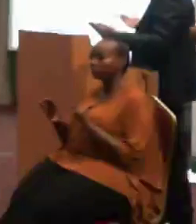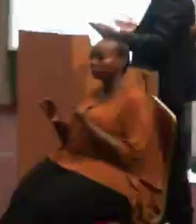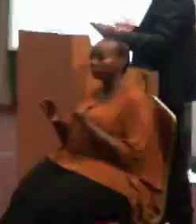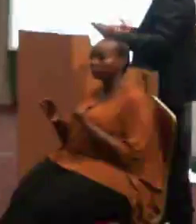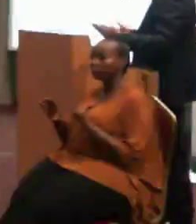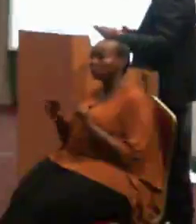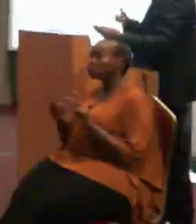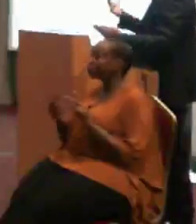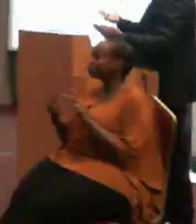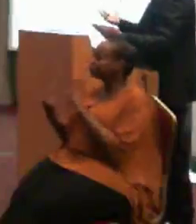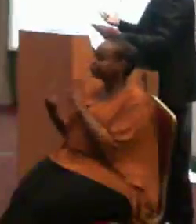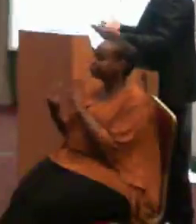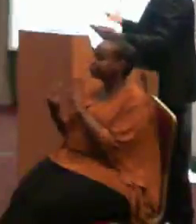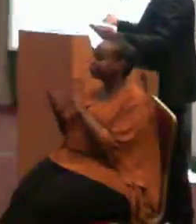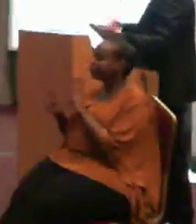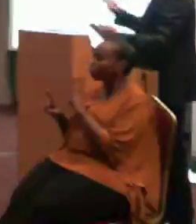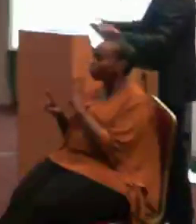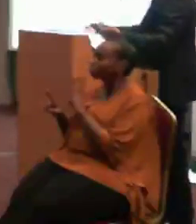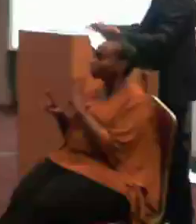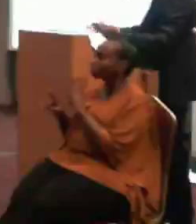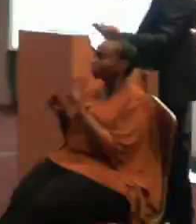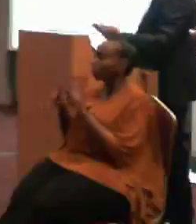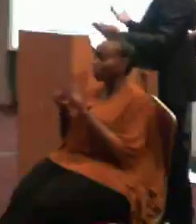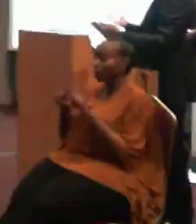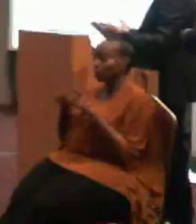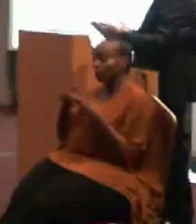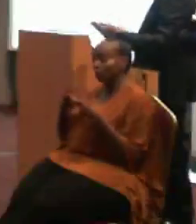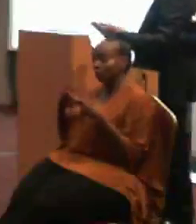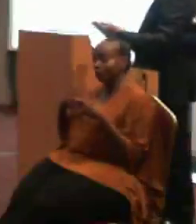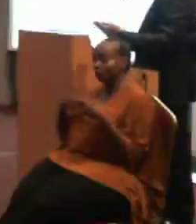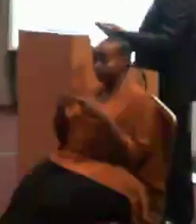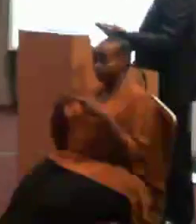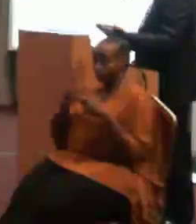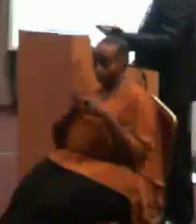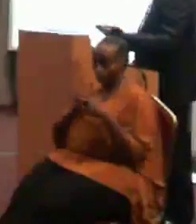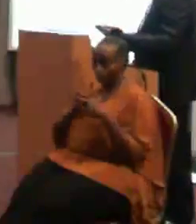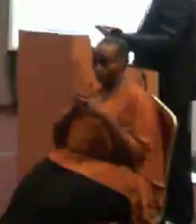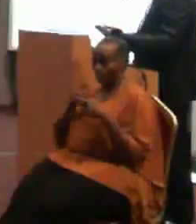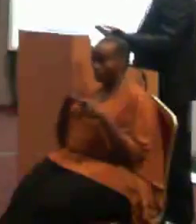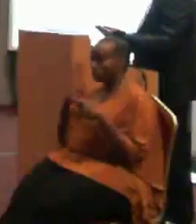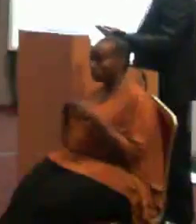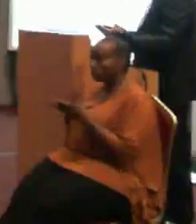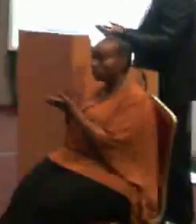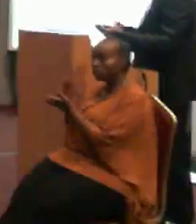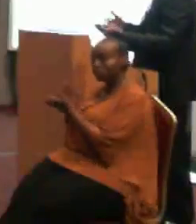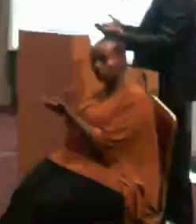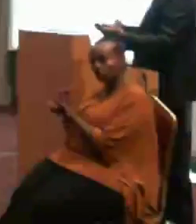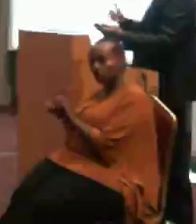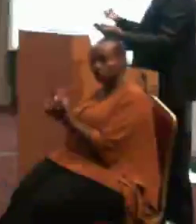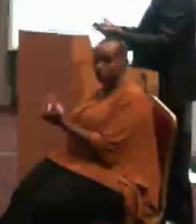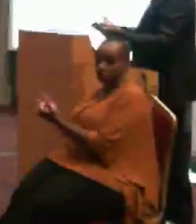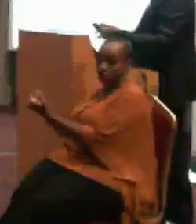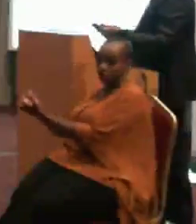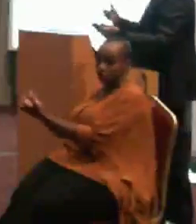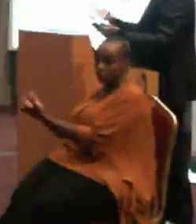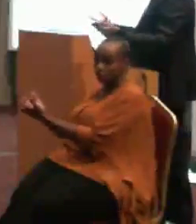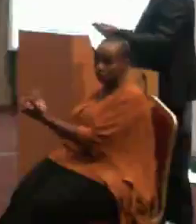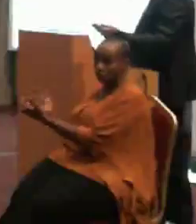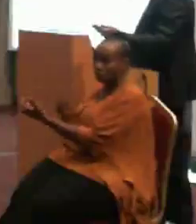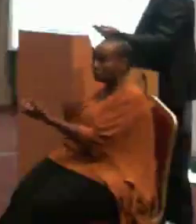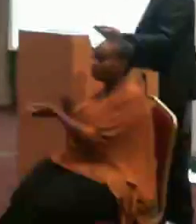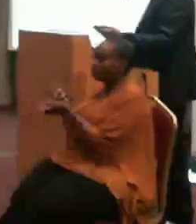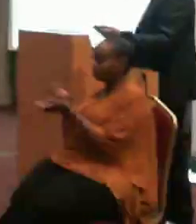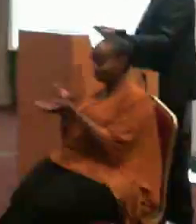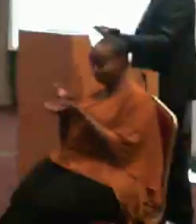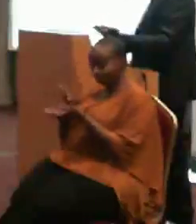here was basically what the rating agencies are telling us, and we are sharing that with the audience in terms of when we do engage with them and